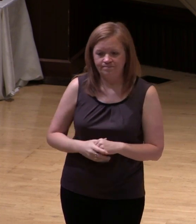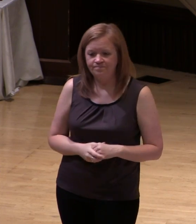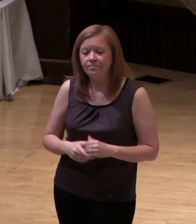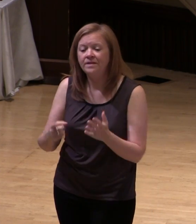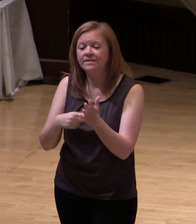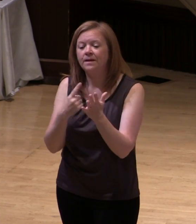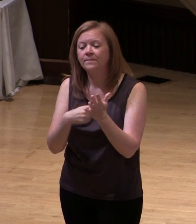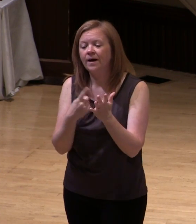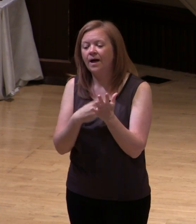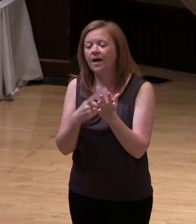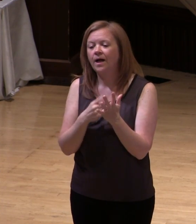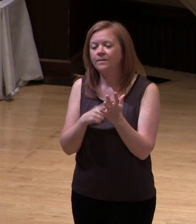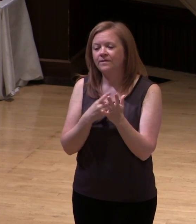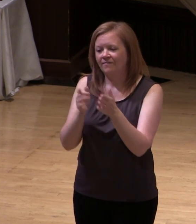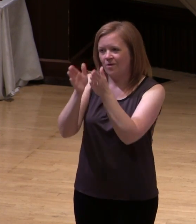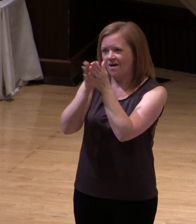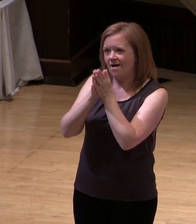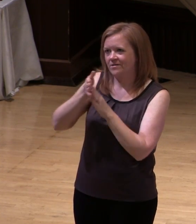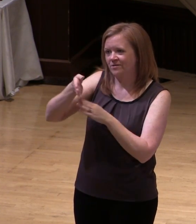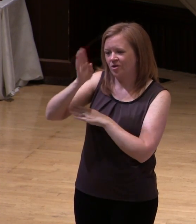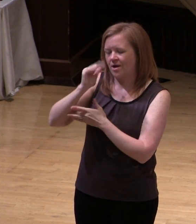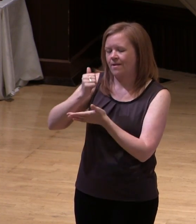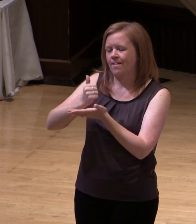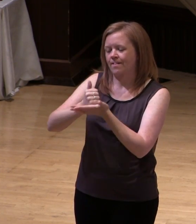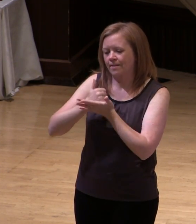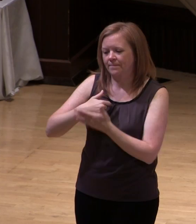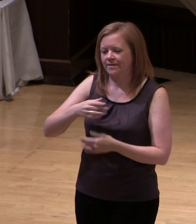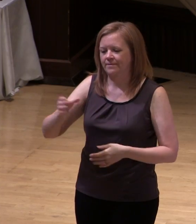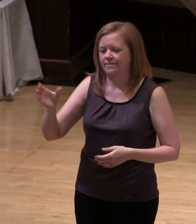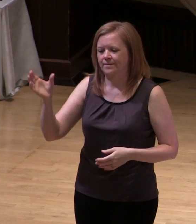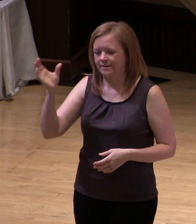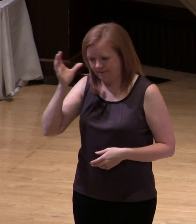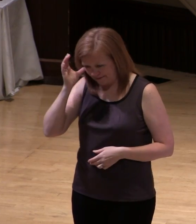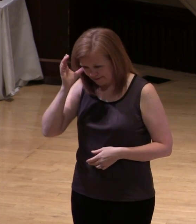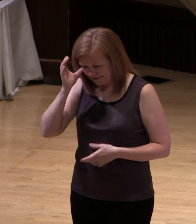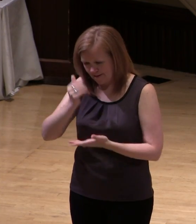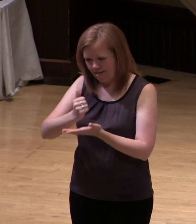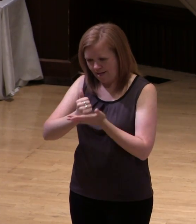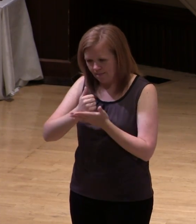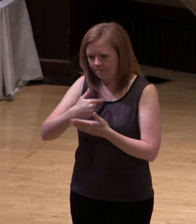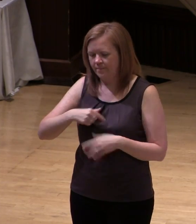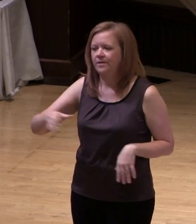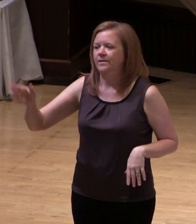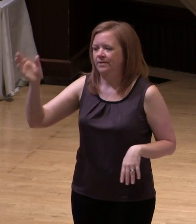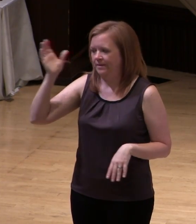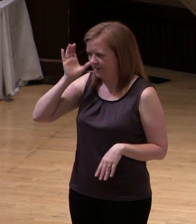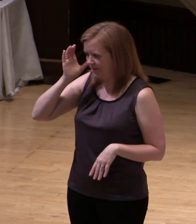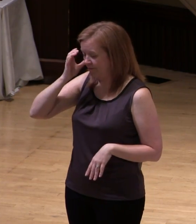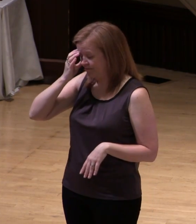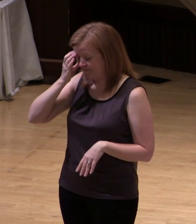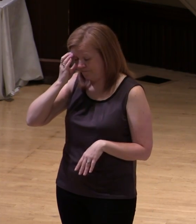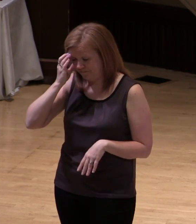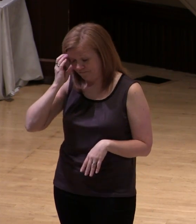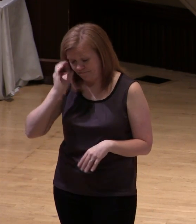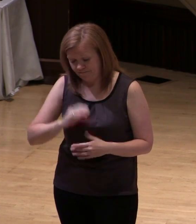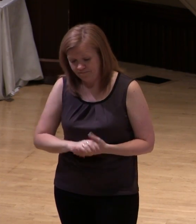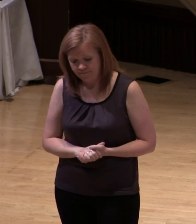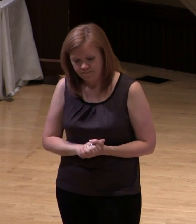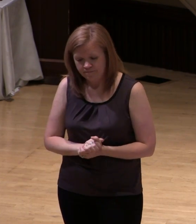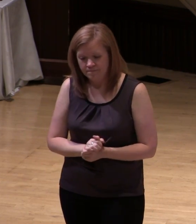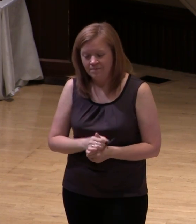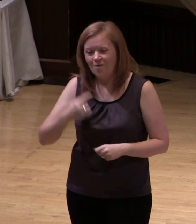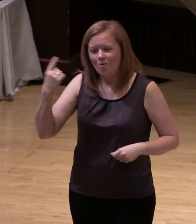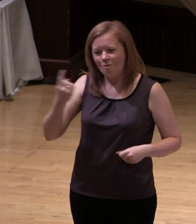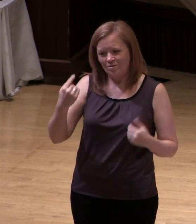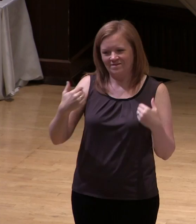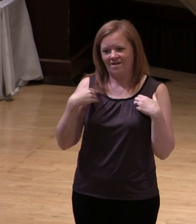Sometimes I just have to ask God to help me listen. Simple as that. God, just help me listen to you. We always